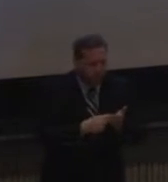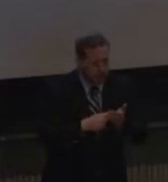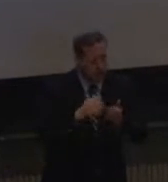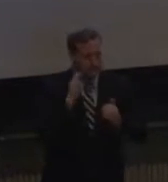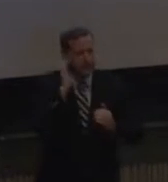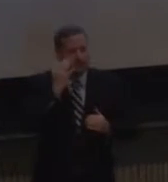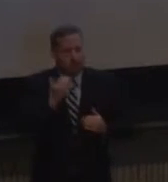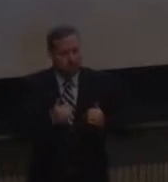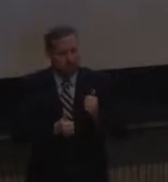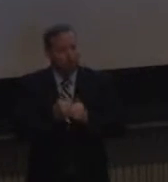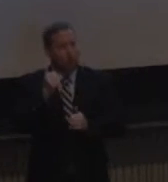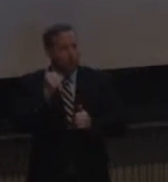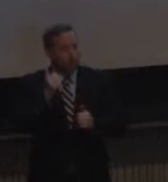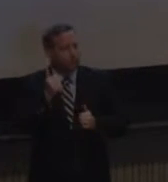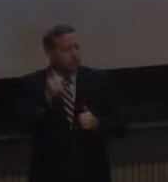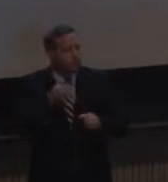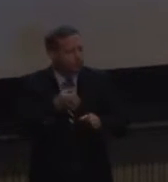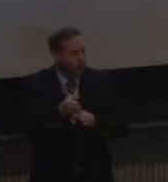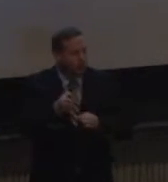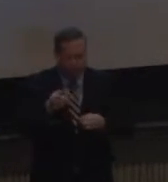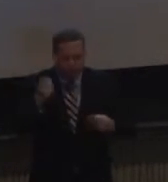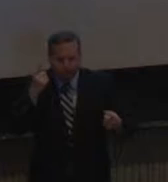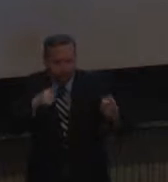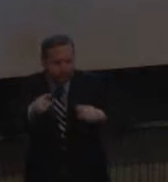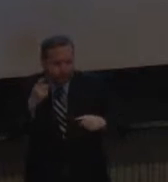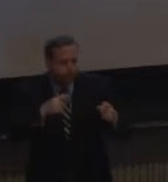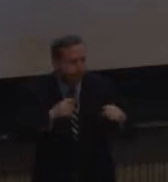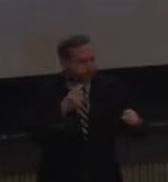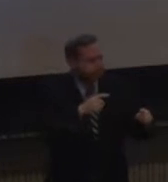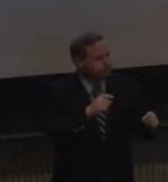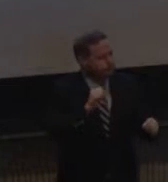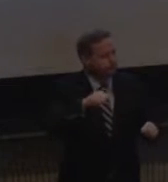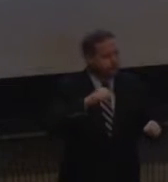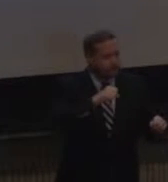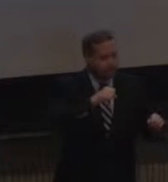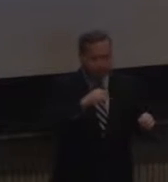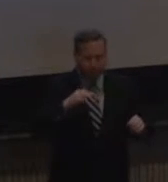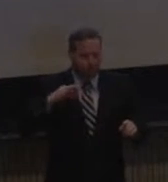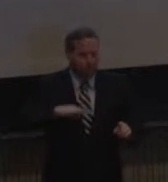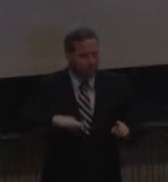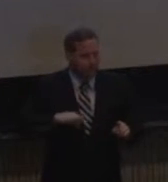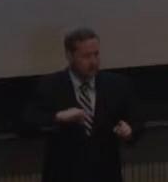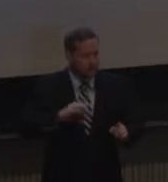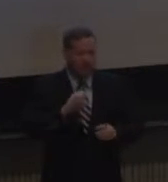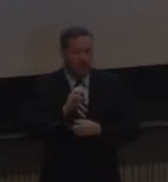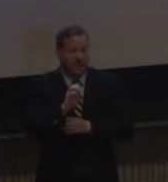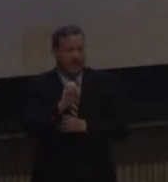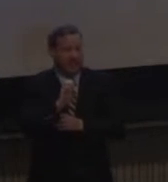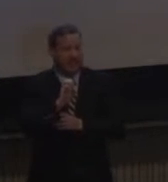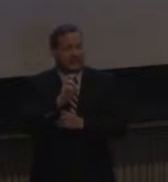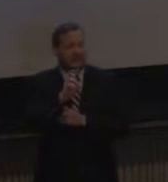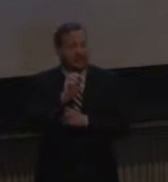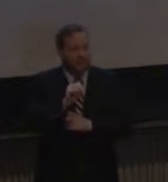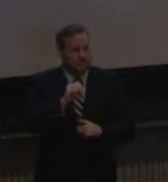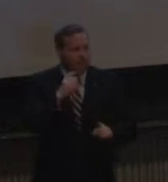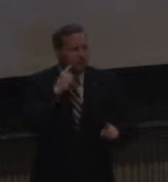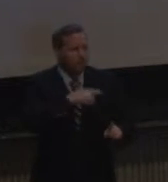a benefit to deaf children. And most researchers in most fields agree, yes, there's certainly a benefit